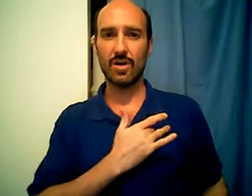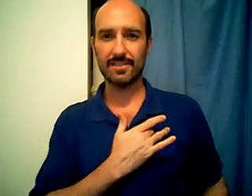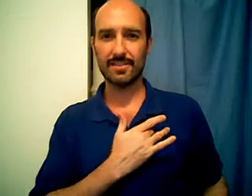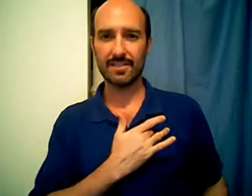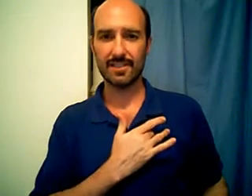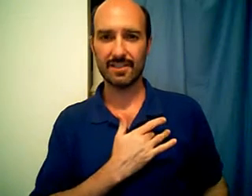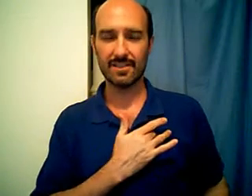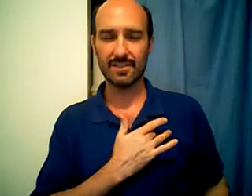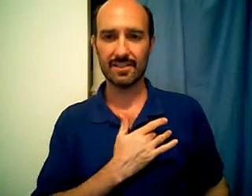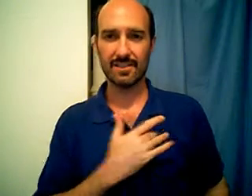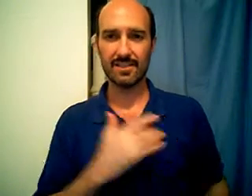Heart.